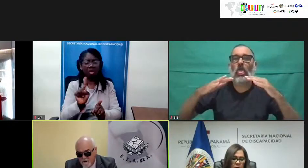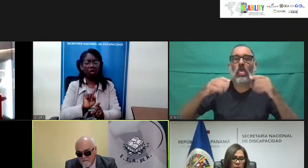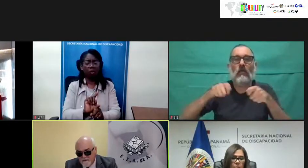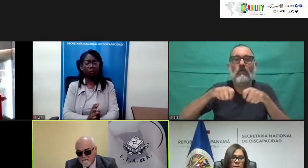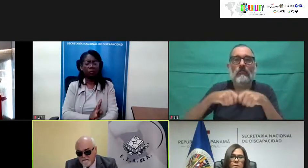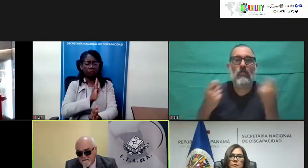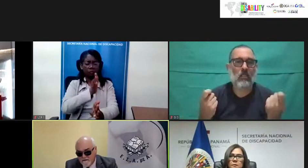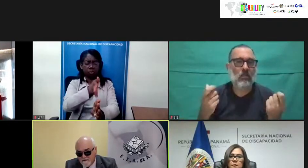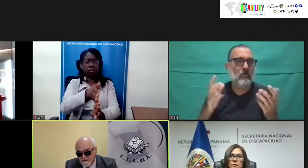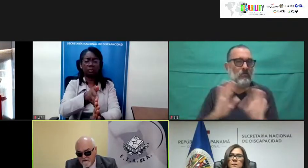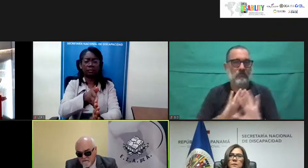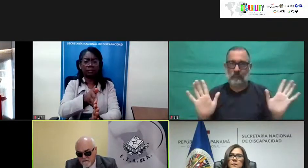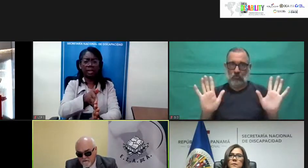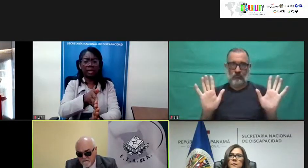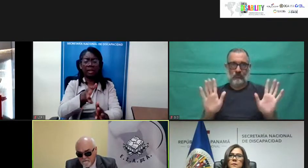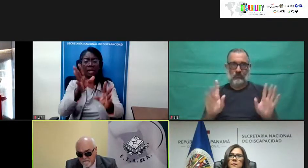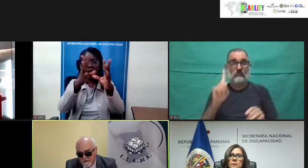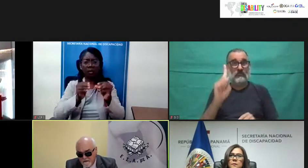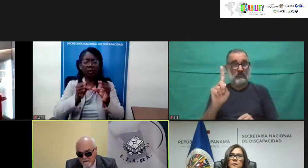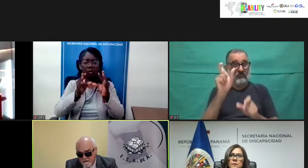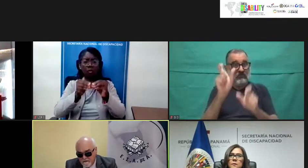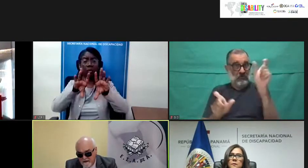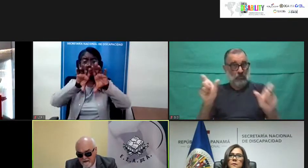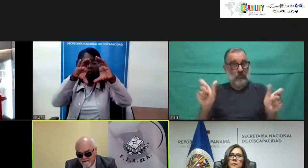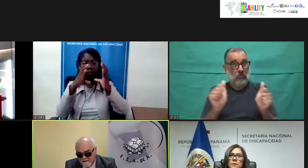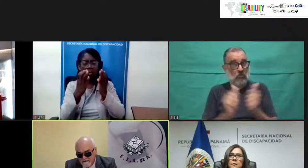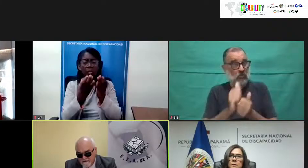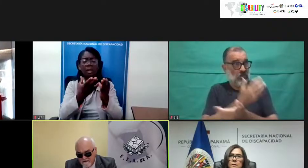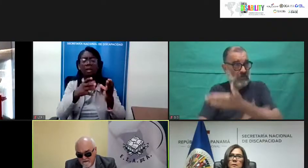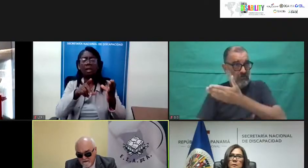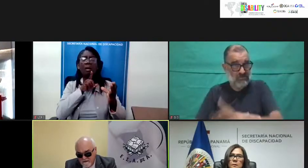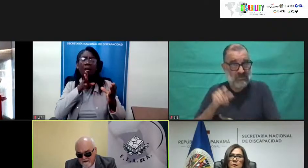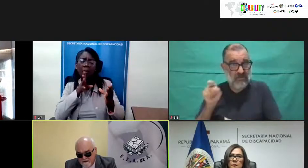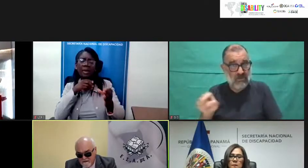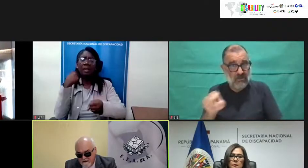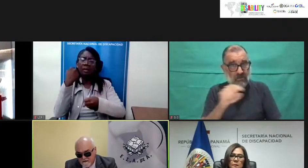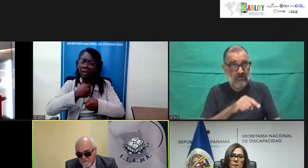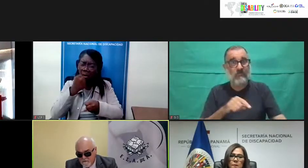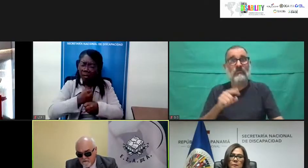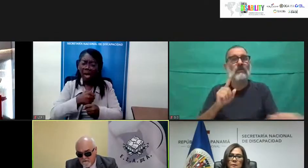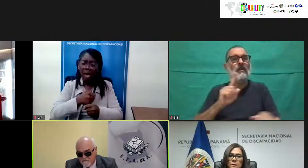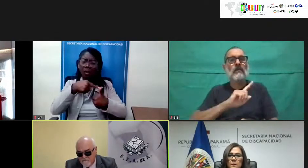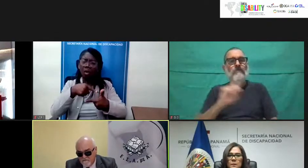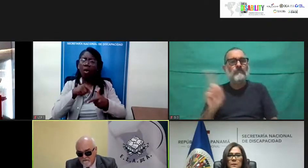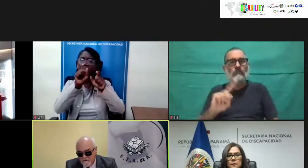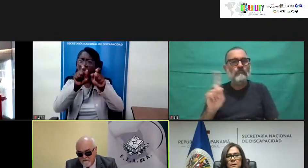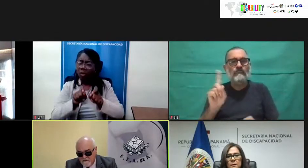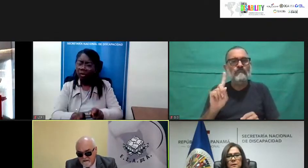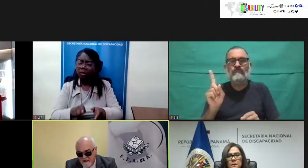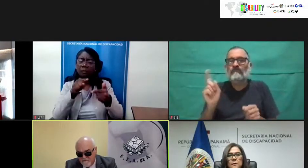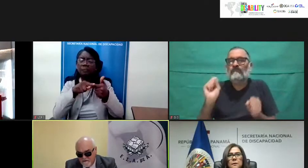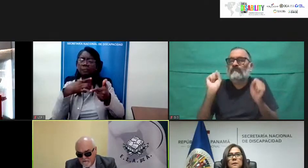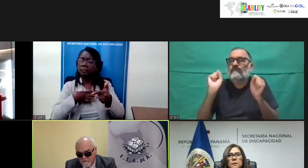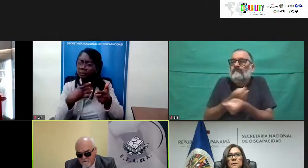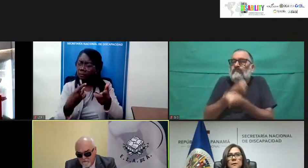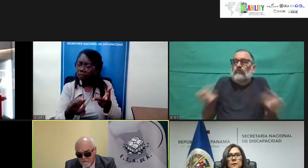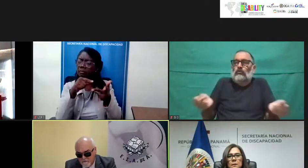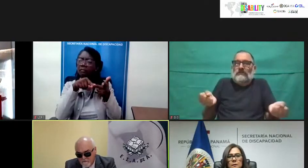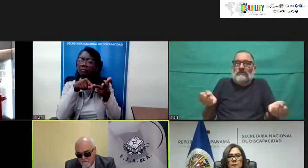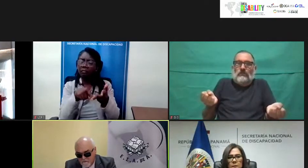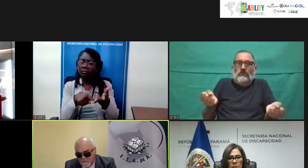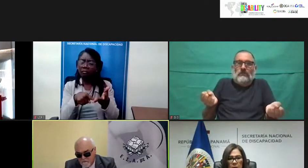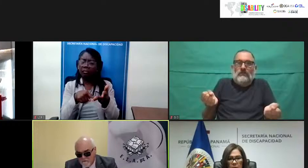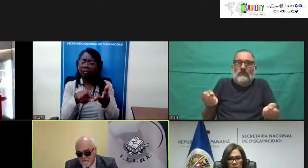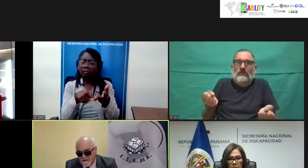employment education health and inclusive livelihoods